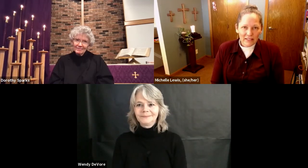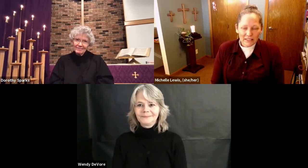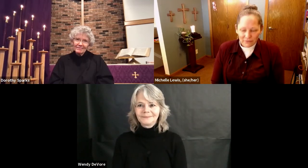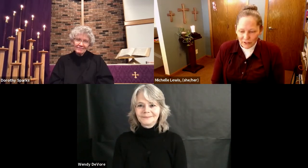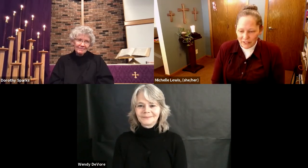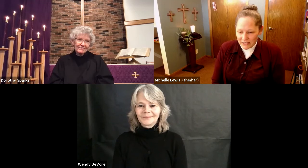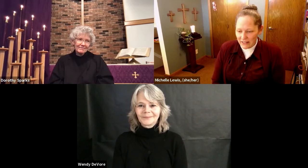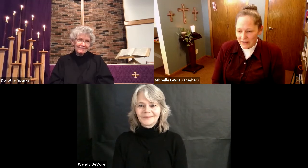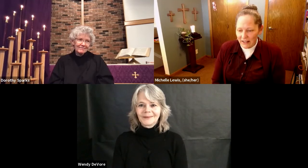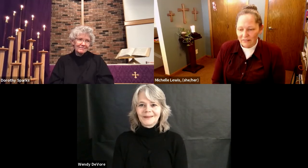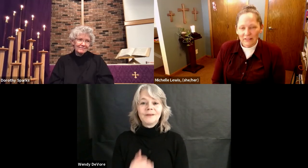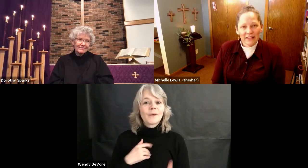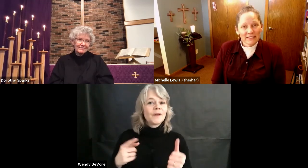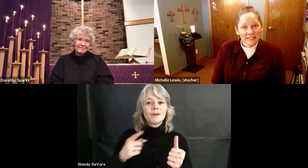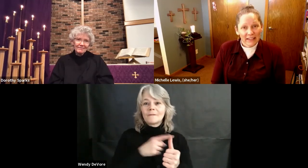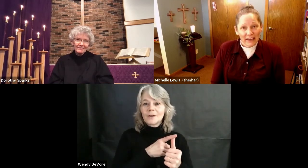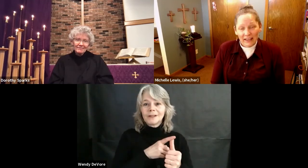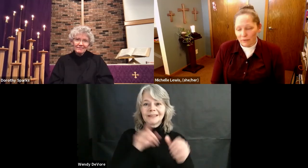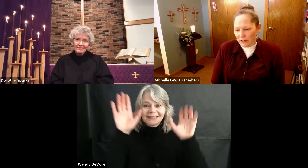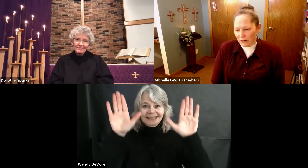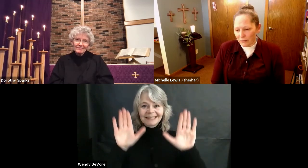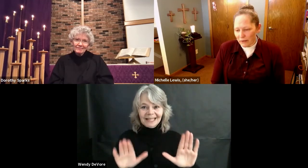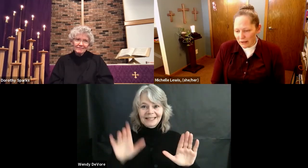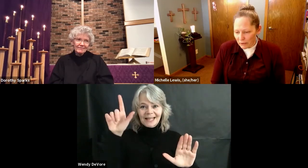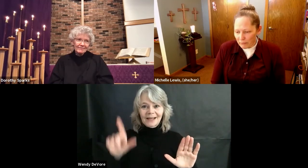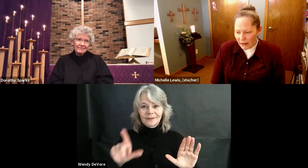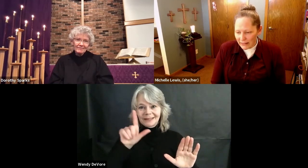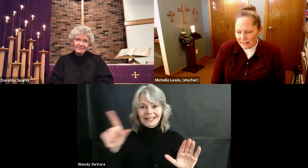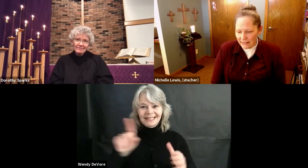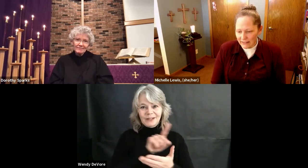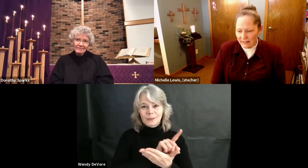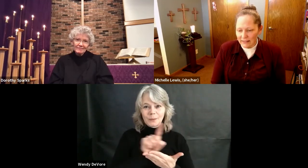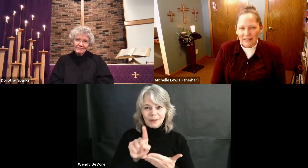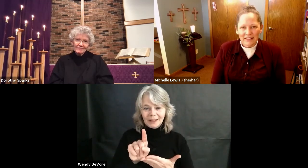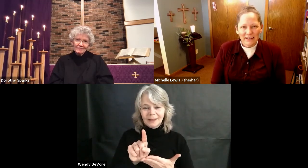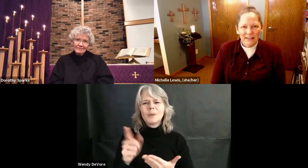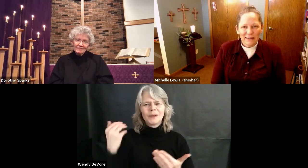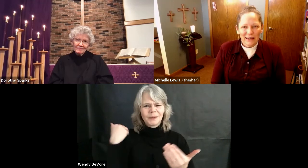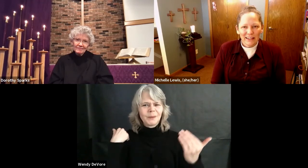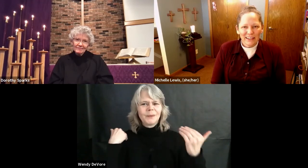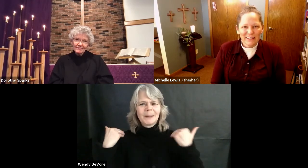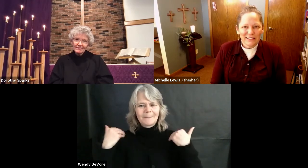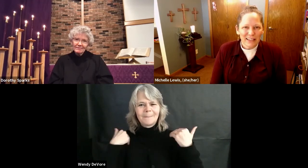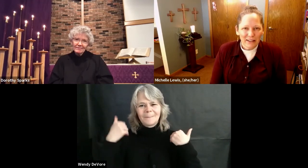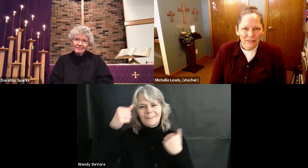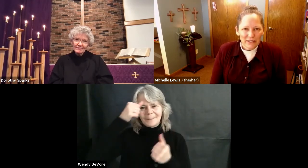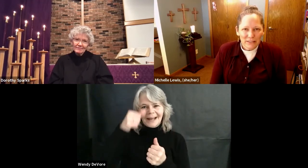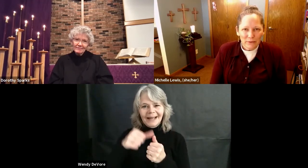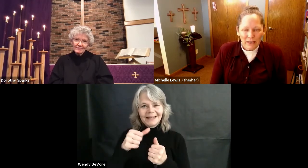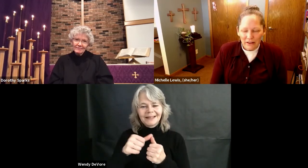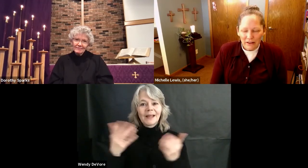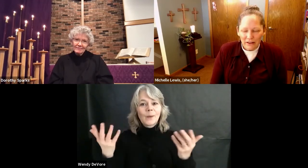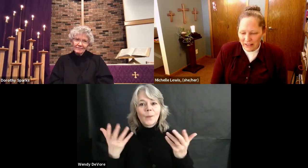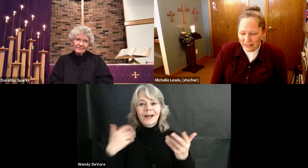And this first Sunday of Lent today, we are reminded that inside of us,